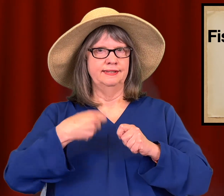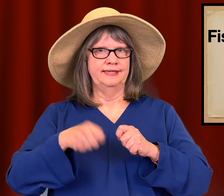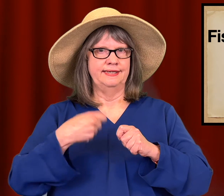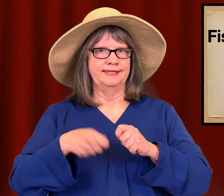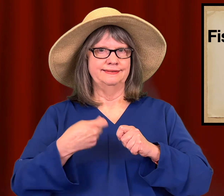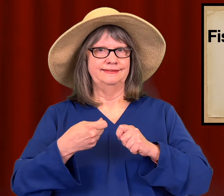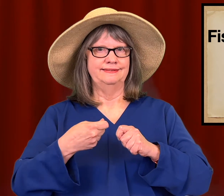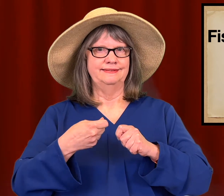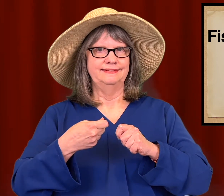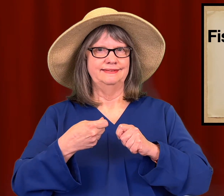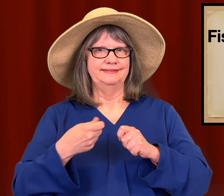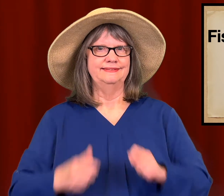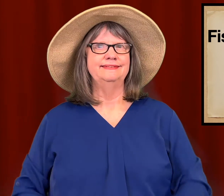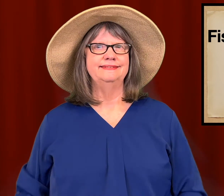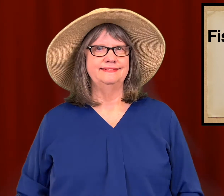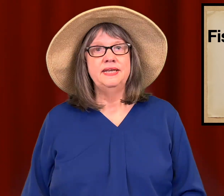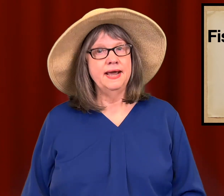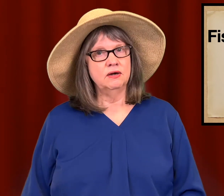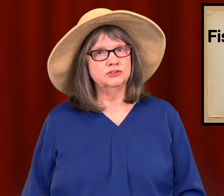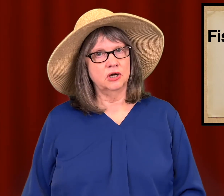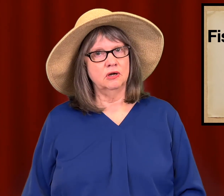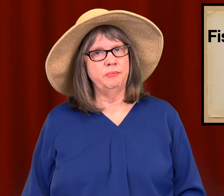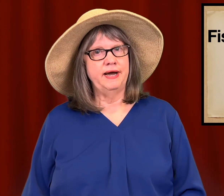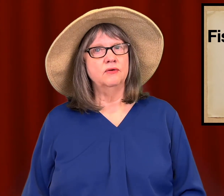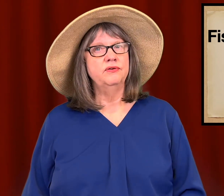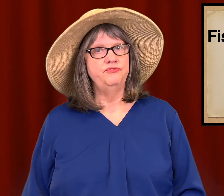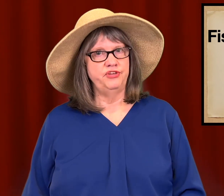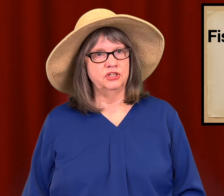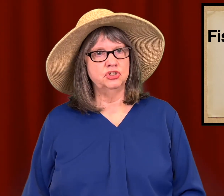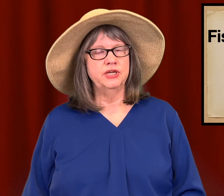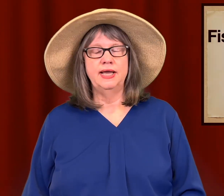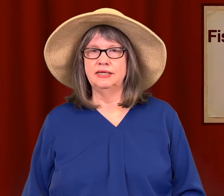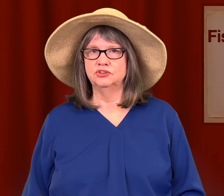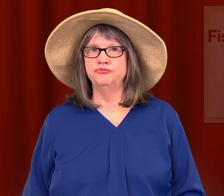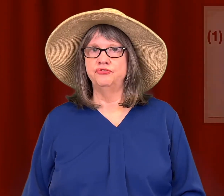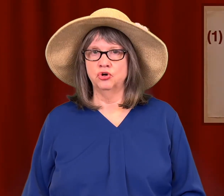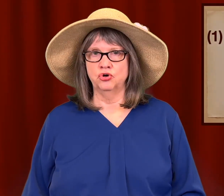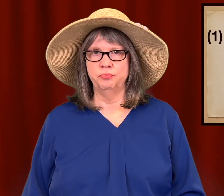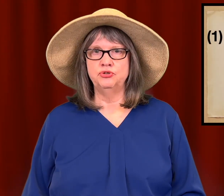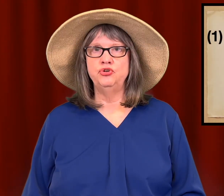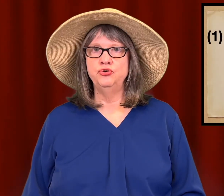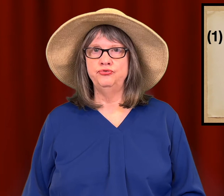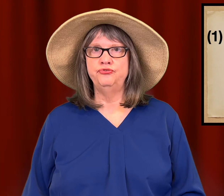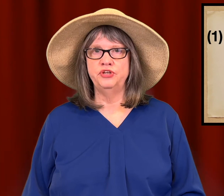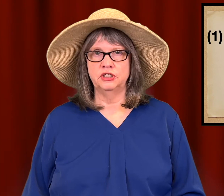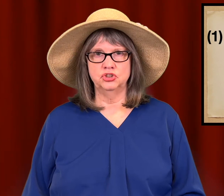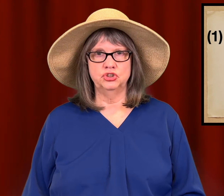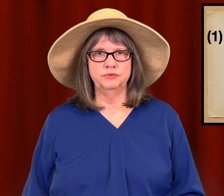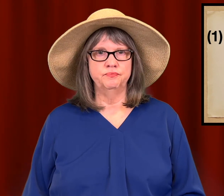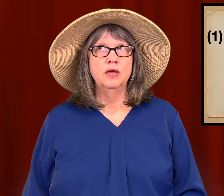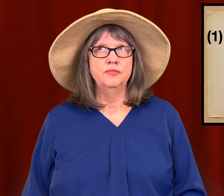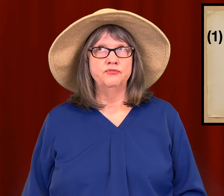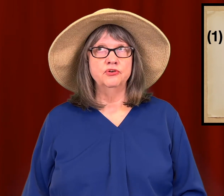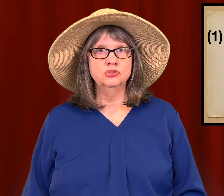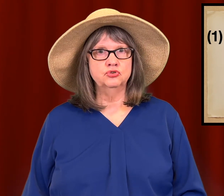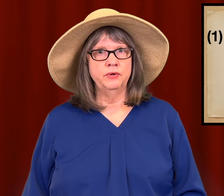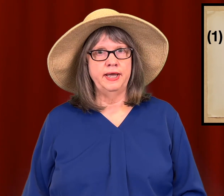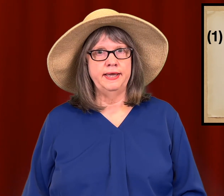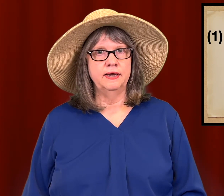it in. Now I'll talk about fish as a verb, to fish. The first way